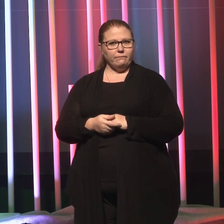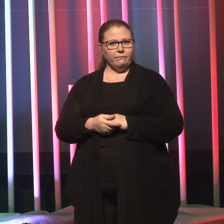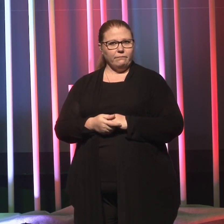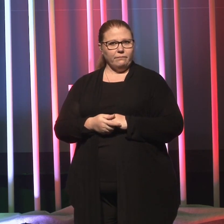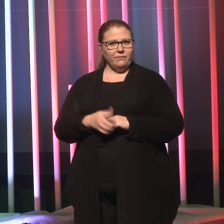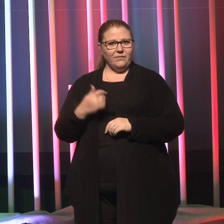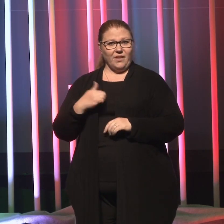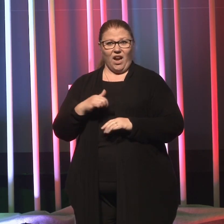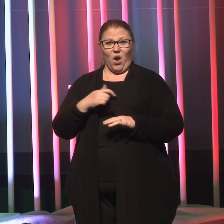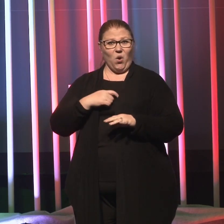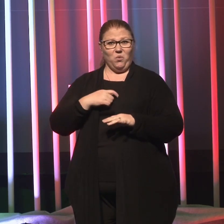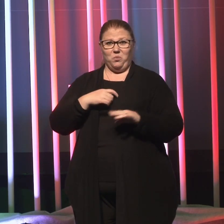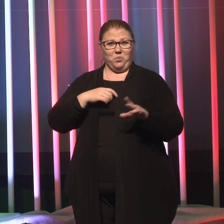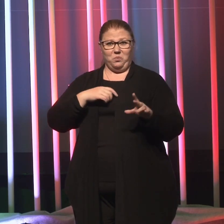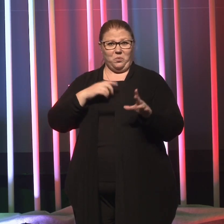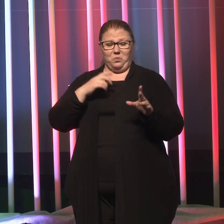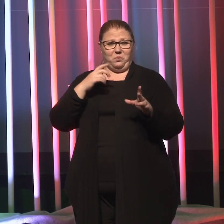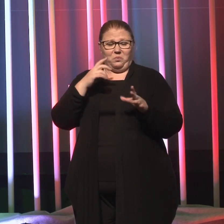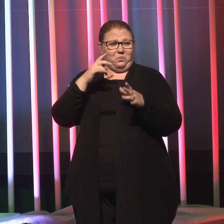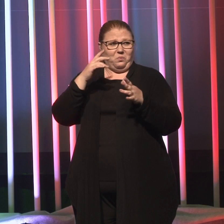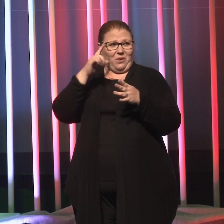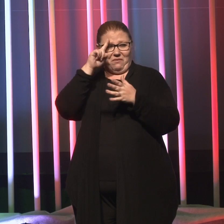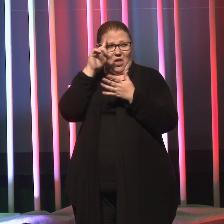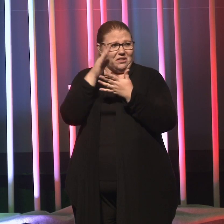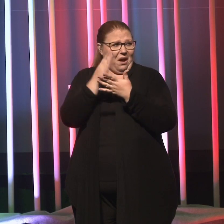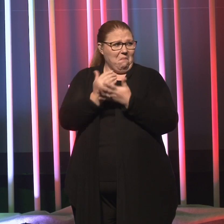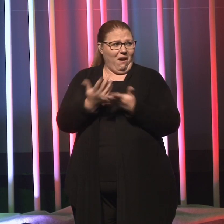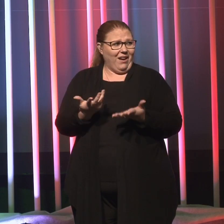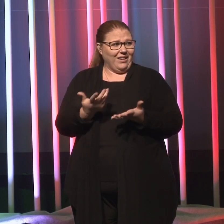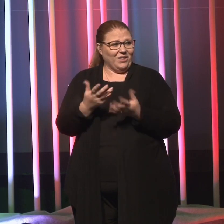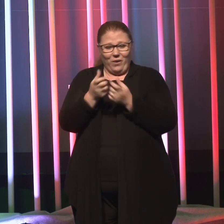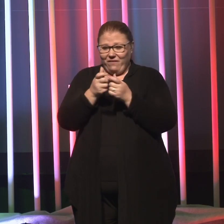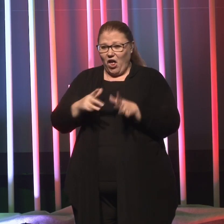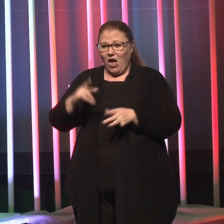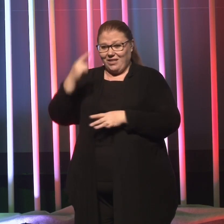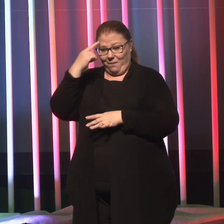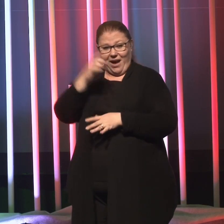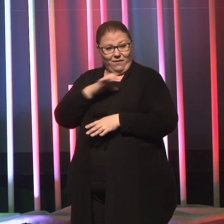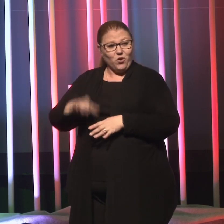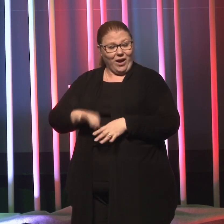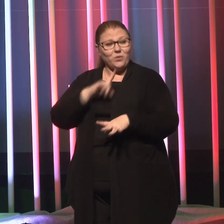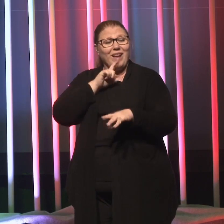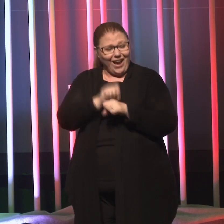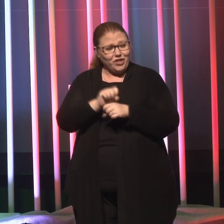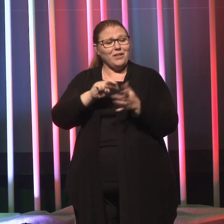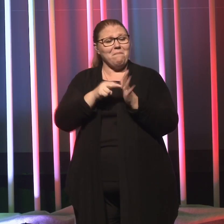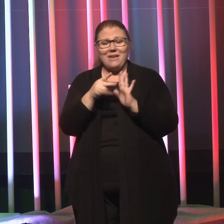We've lost our minds. We've lost the mind of Christ. I mean that quite literally, spiritually. We have lost the mind of